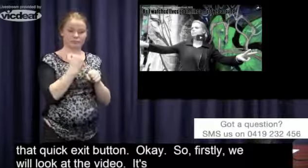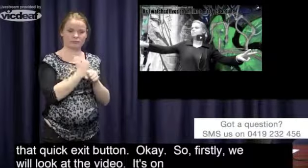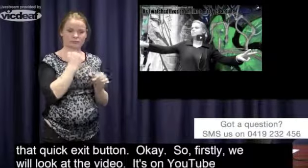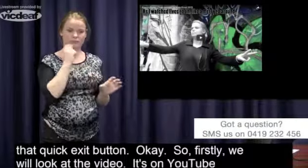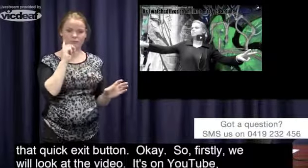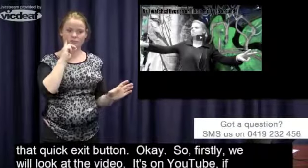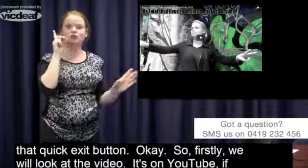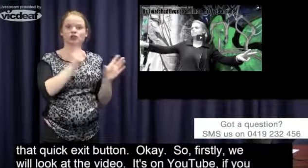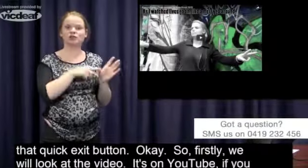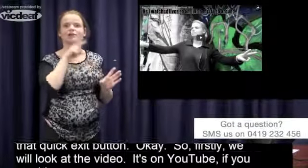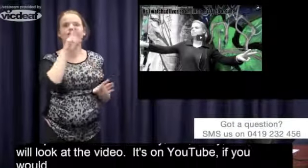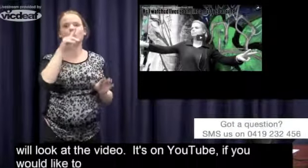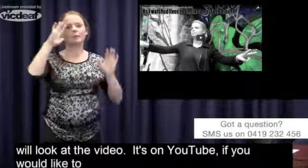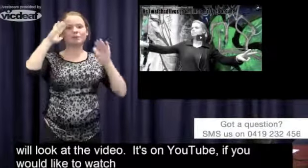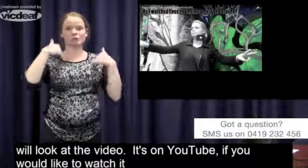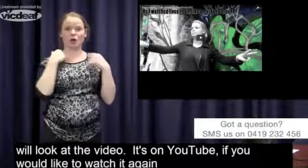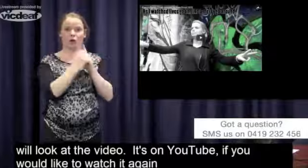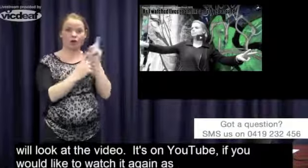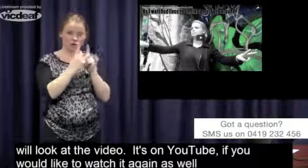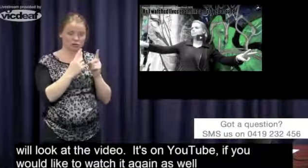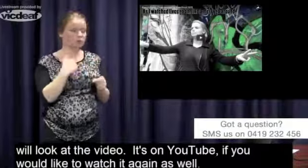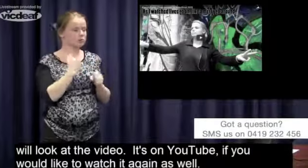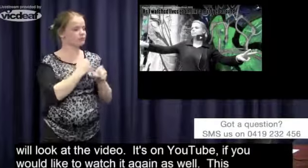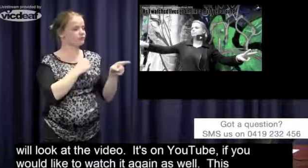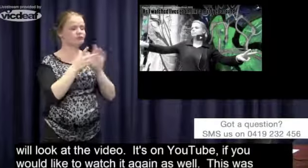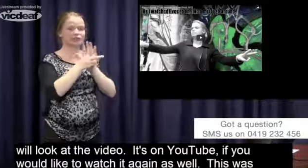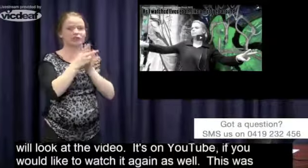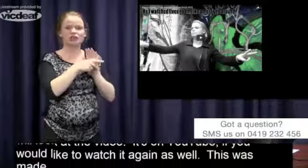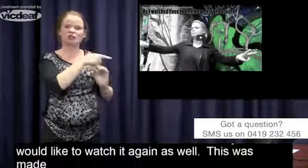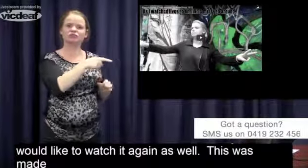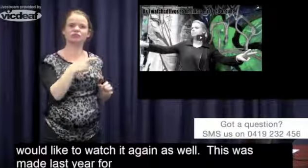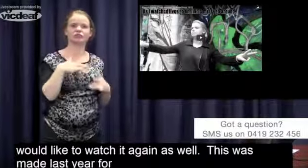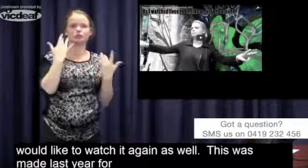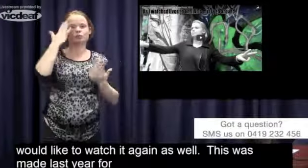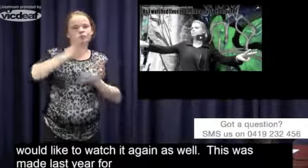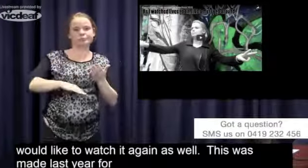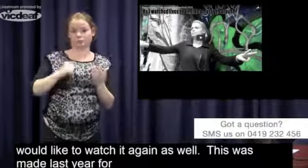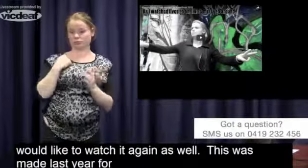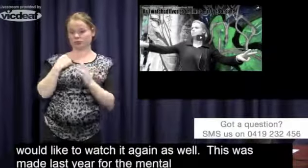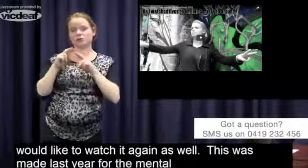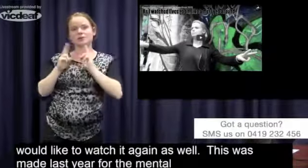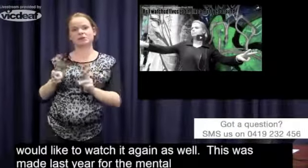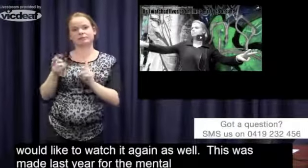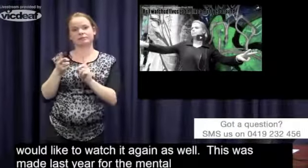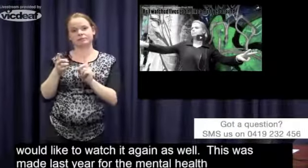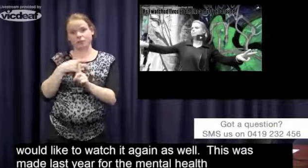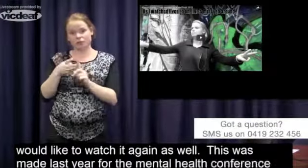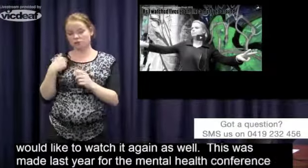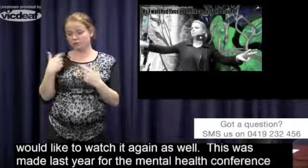well. This was made last year for the mental health conference that was held in Melbourne. And so